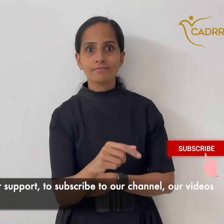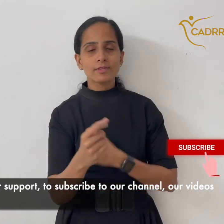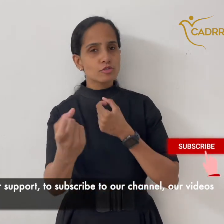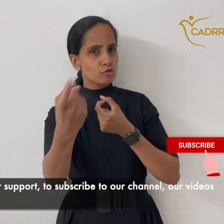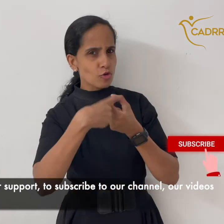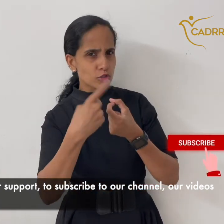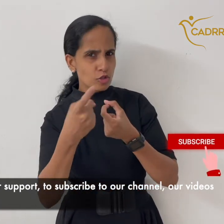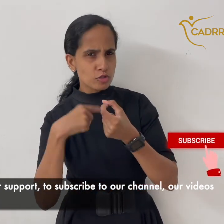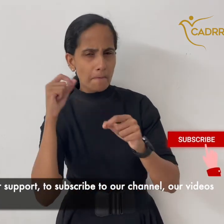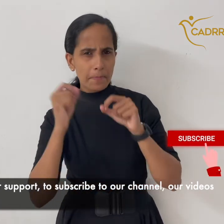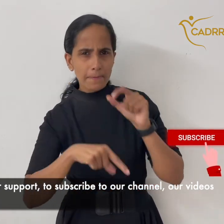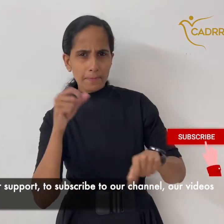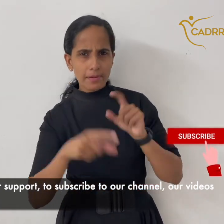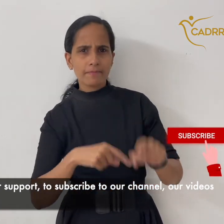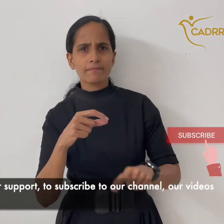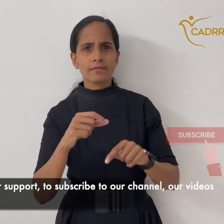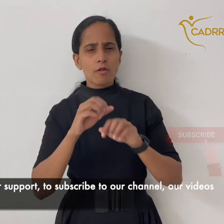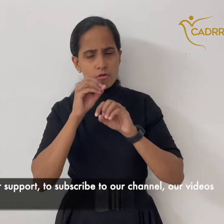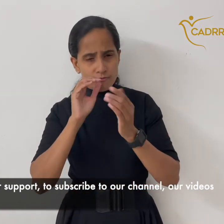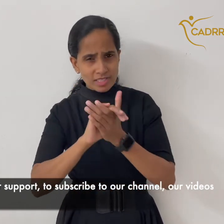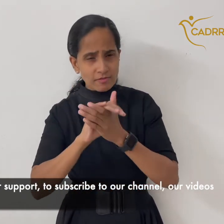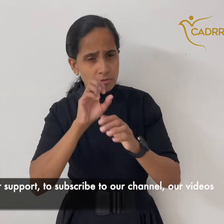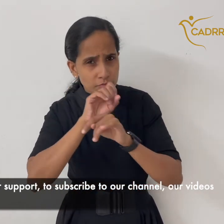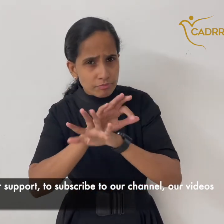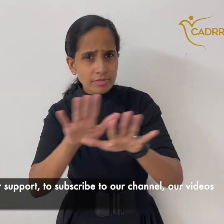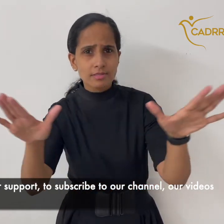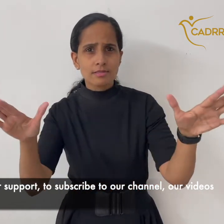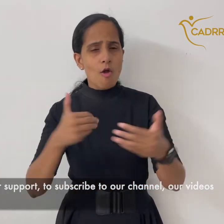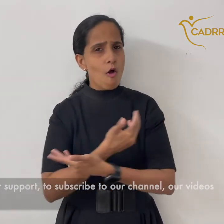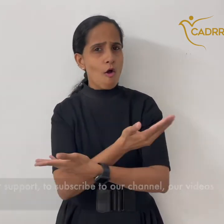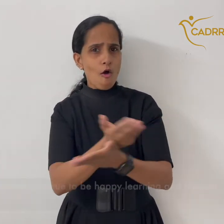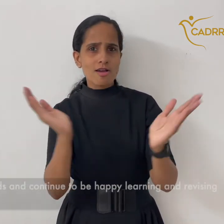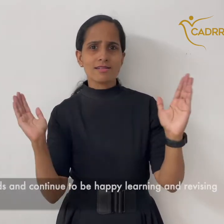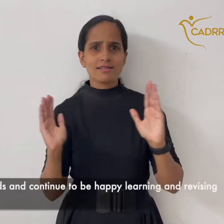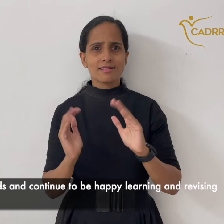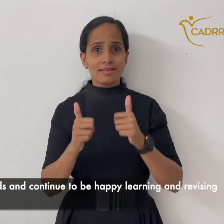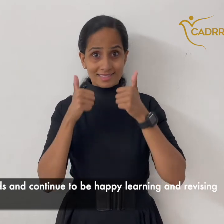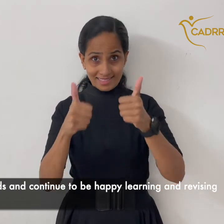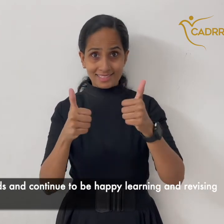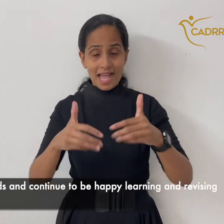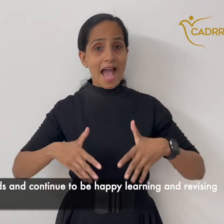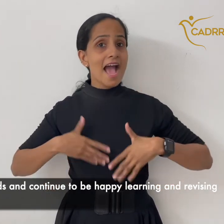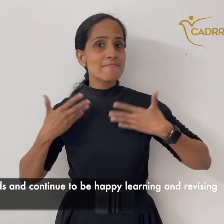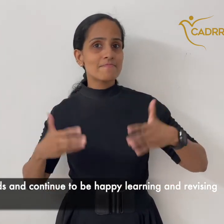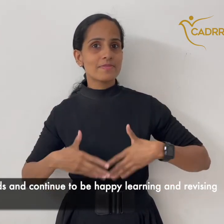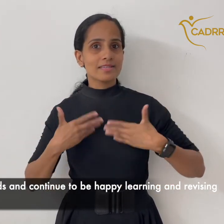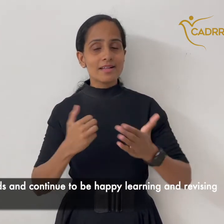our videos, share them with your friends, and continue to be happy